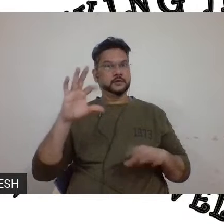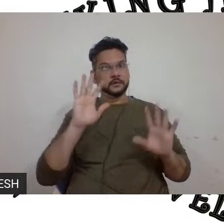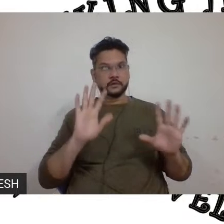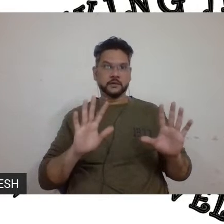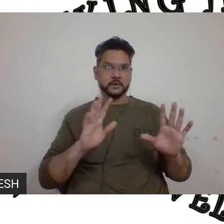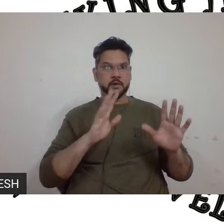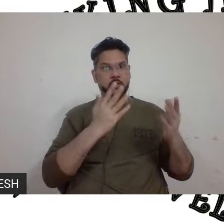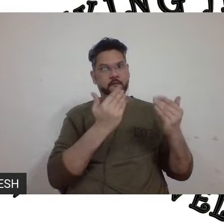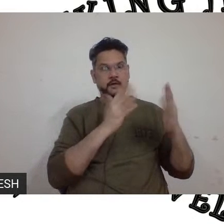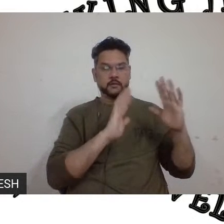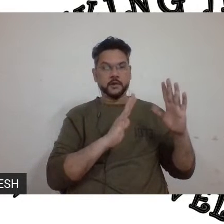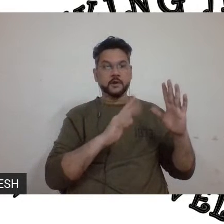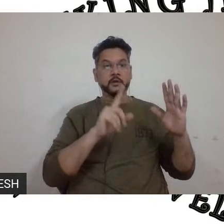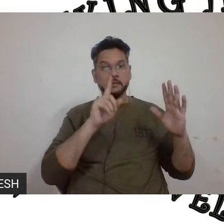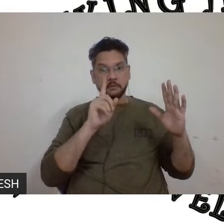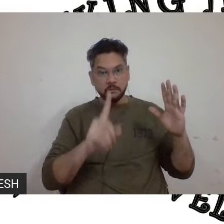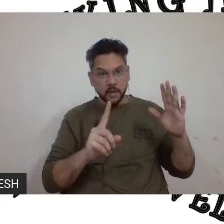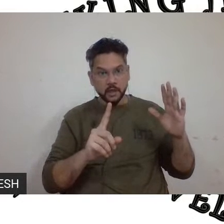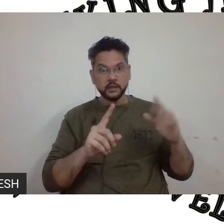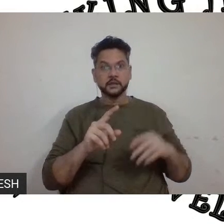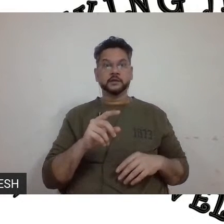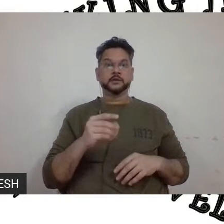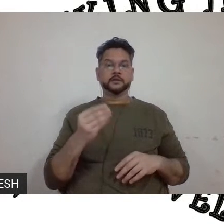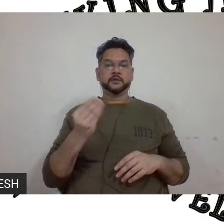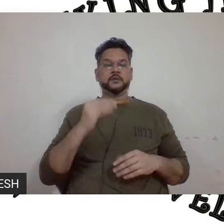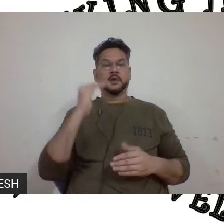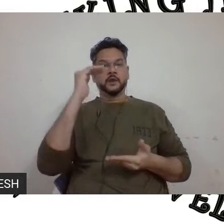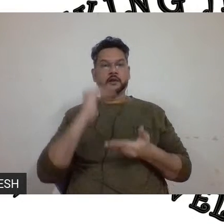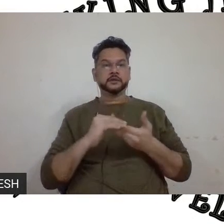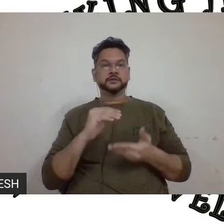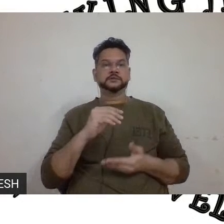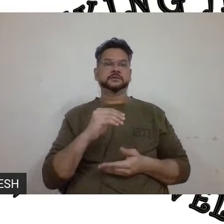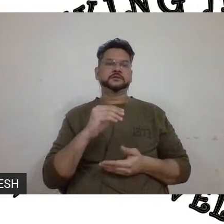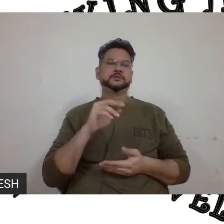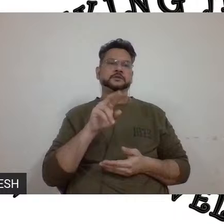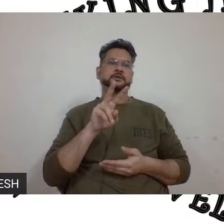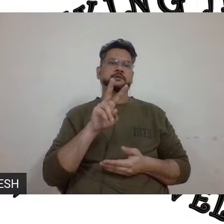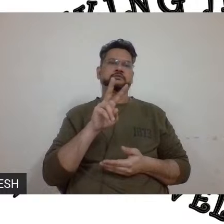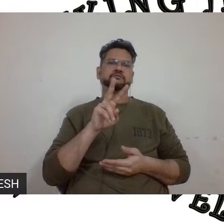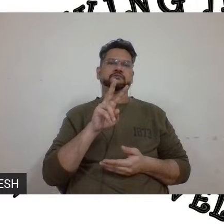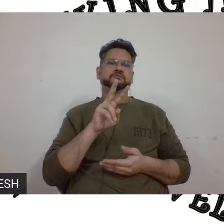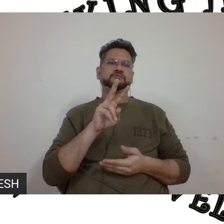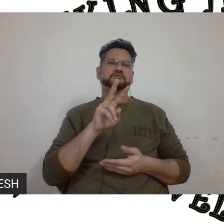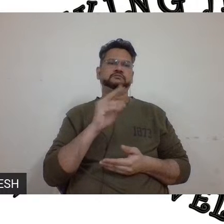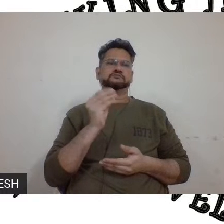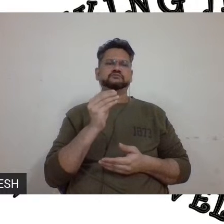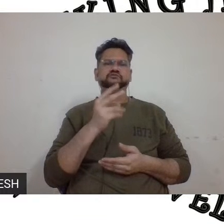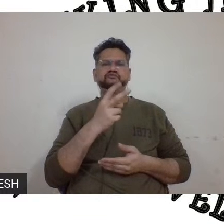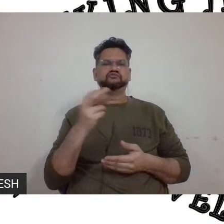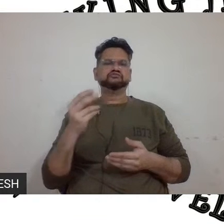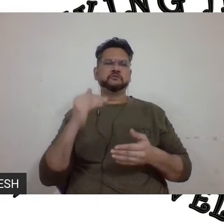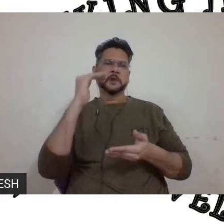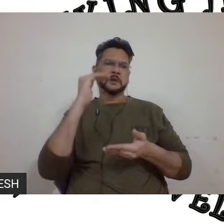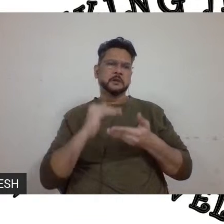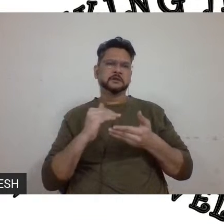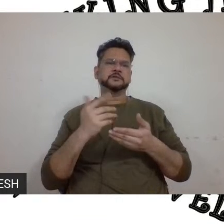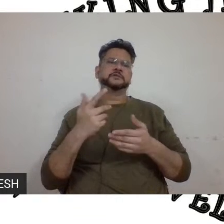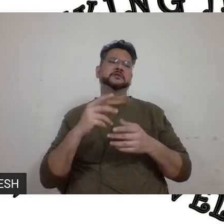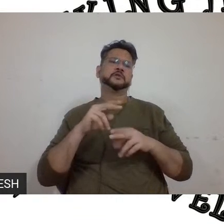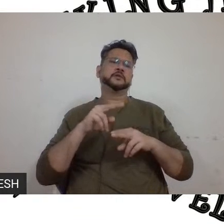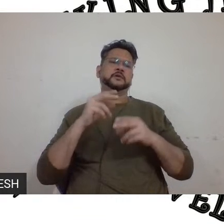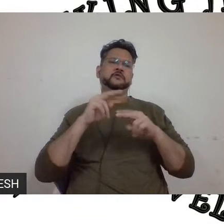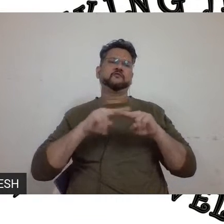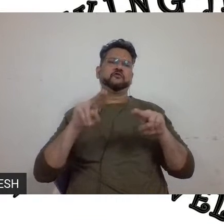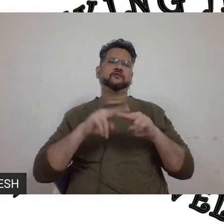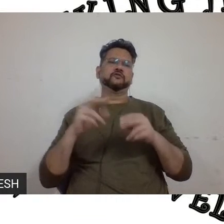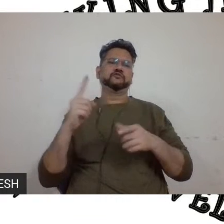22,722 seats have been fulfilled under the category of person with disability. It is